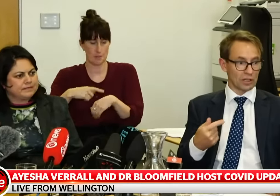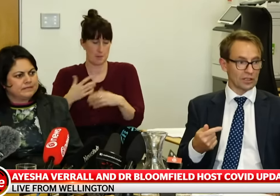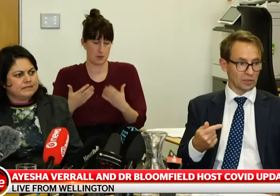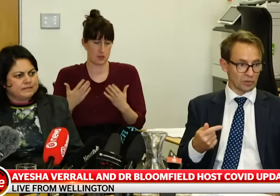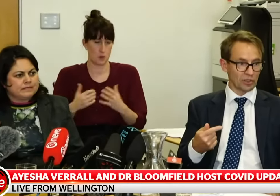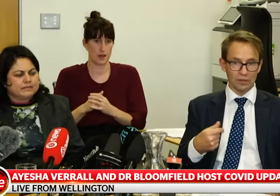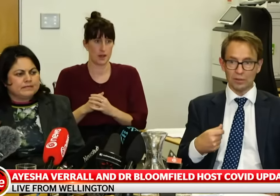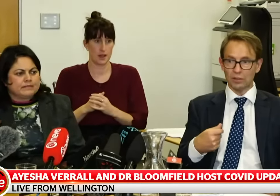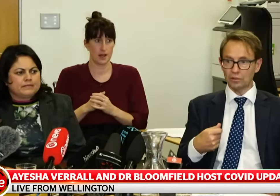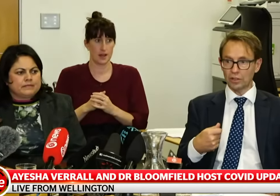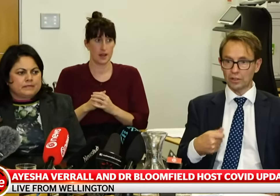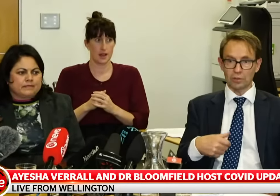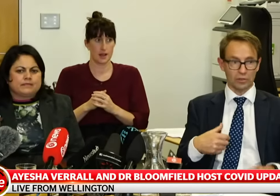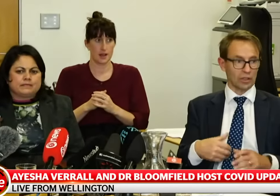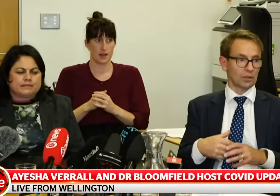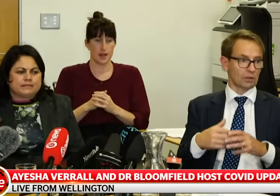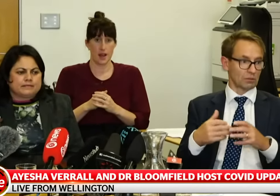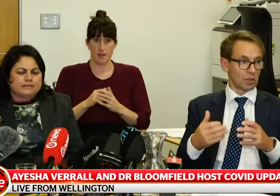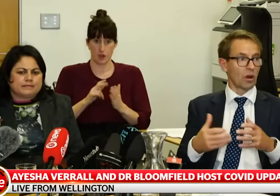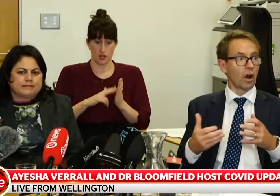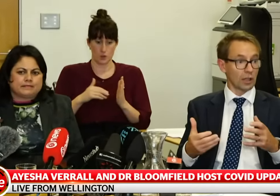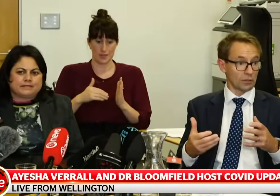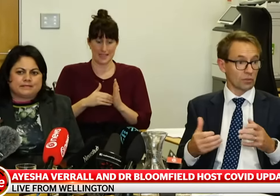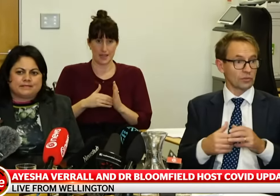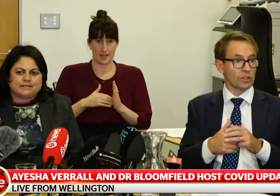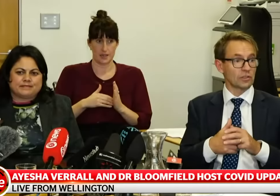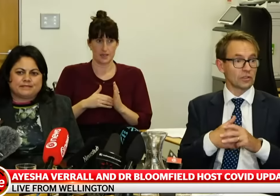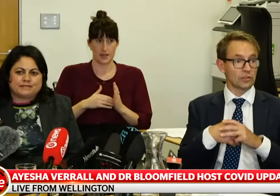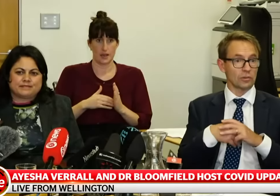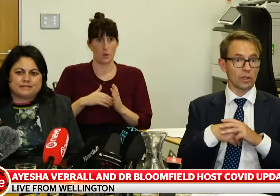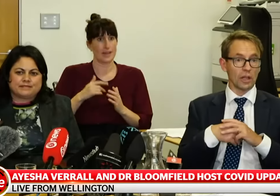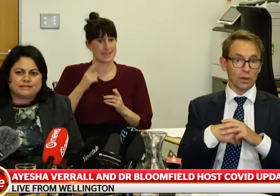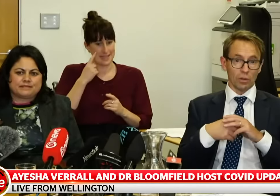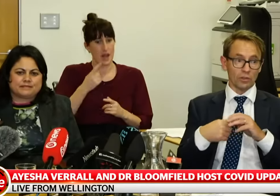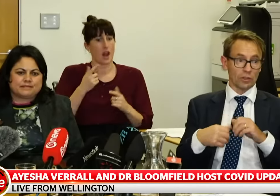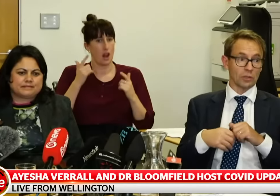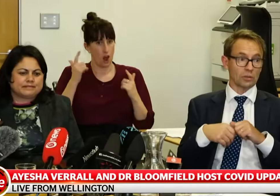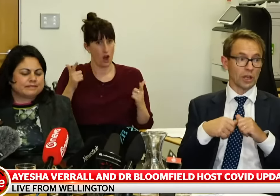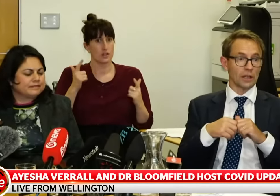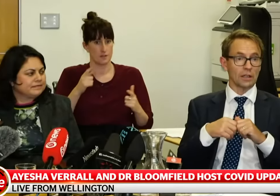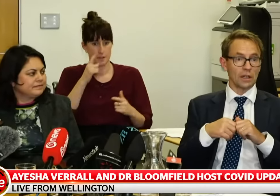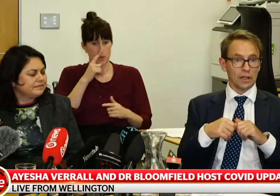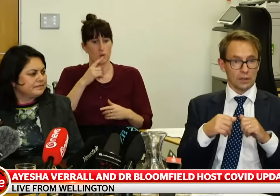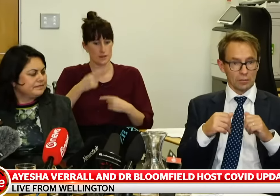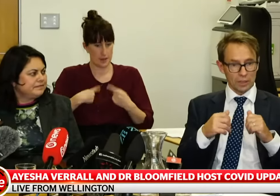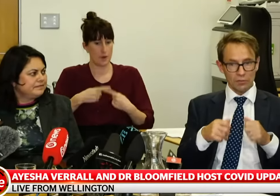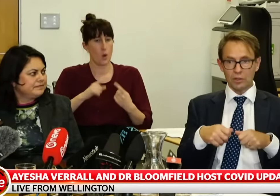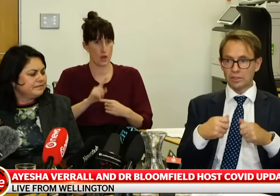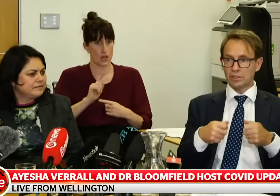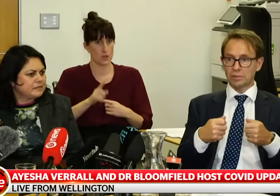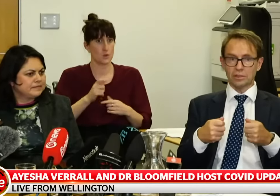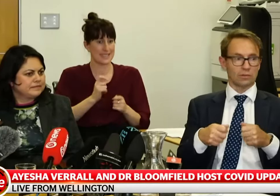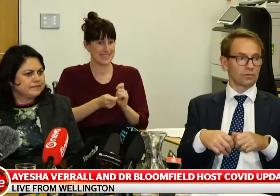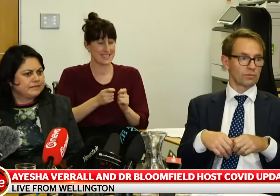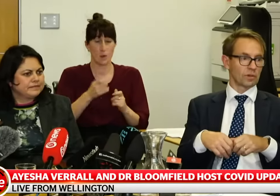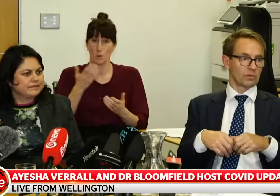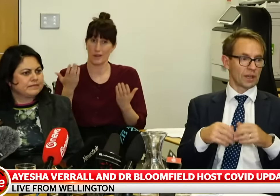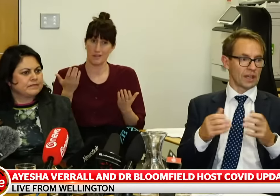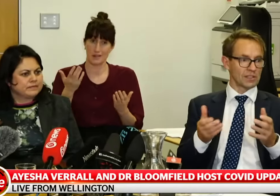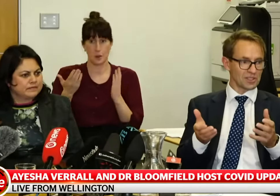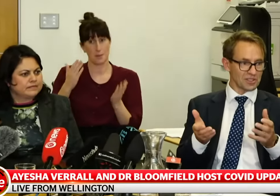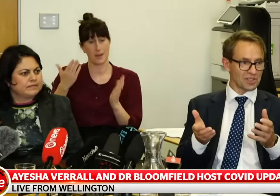being widely used here in New Zealand. We're seeing high levels of testing still, whereas in the UK, many of their estimates